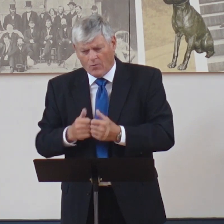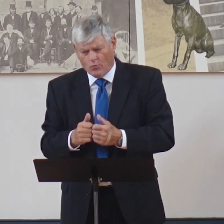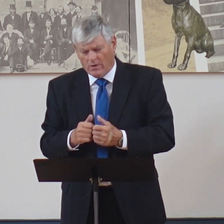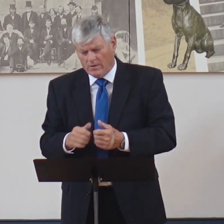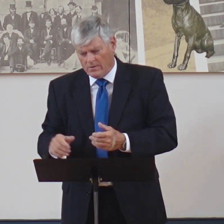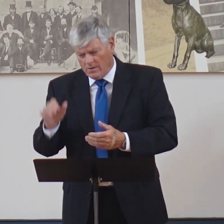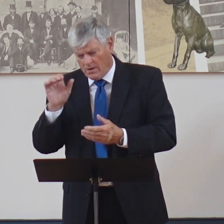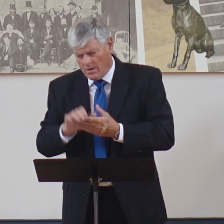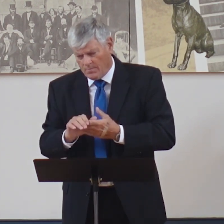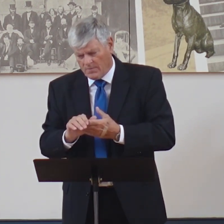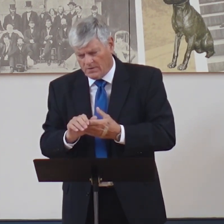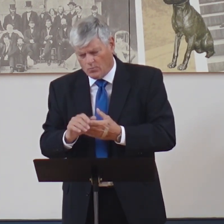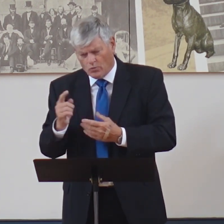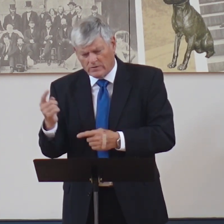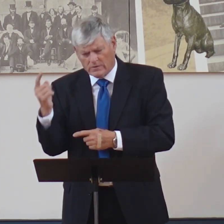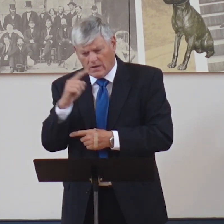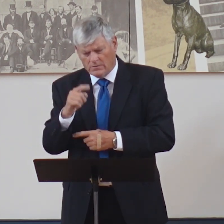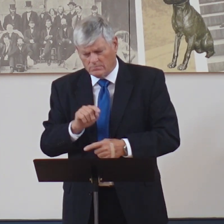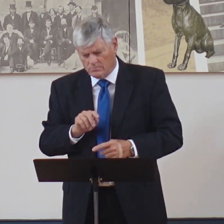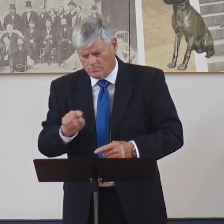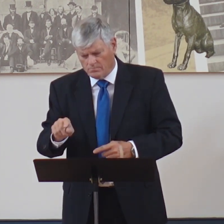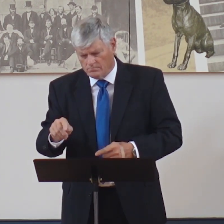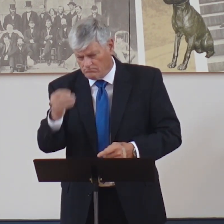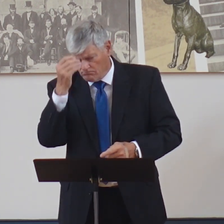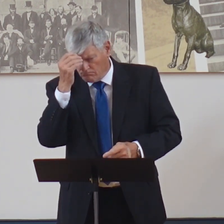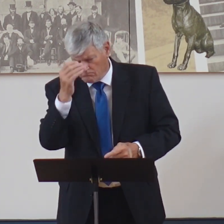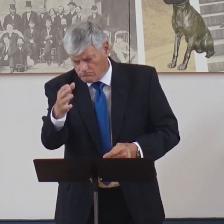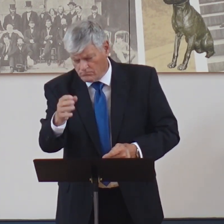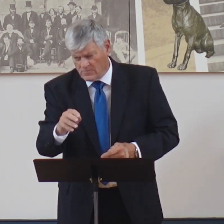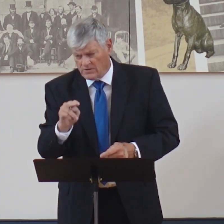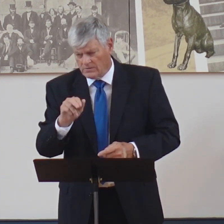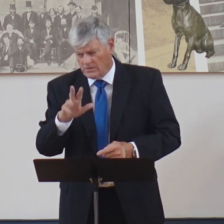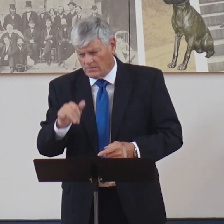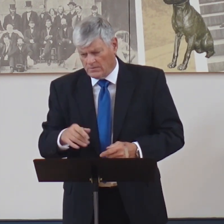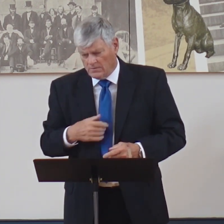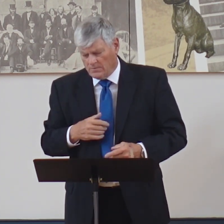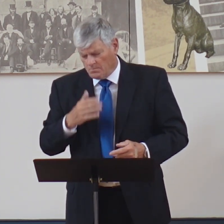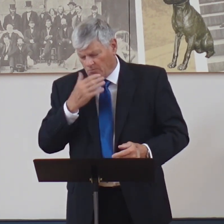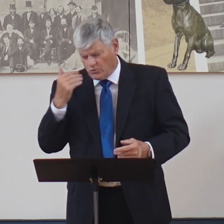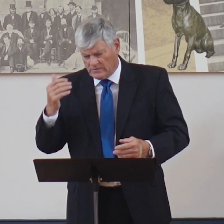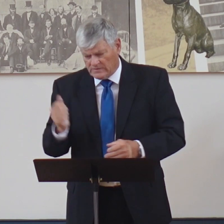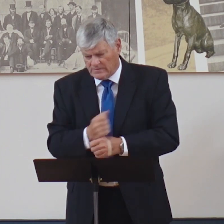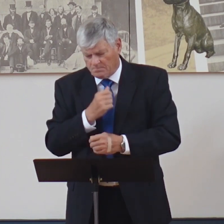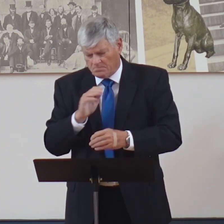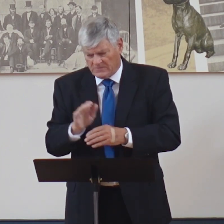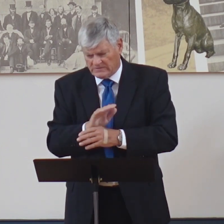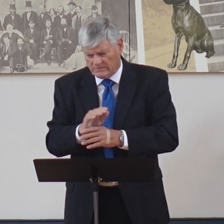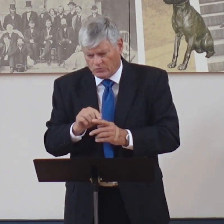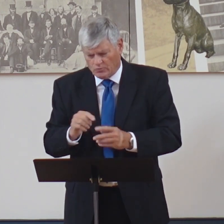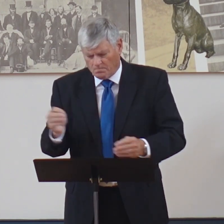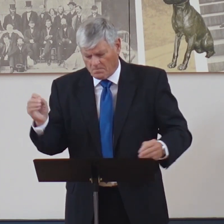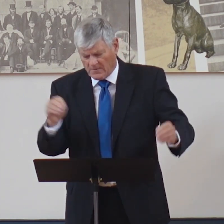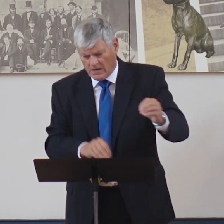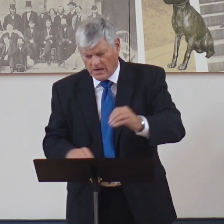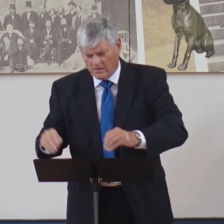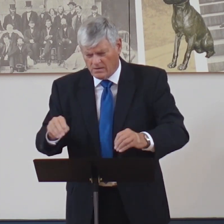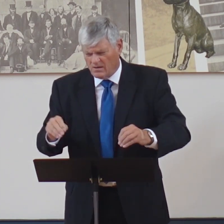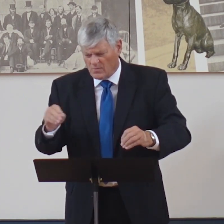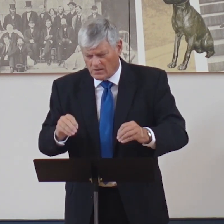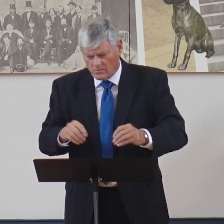consider it. But somehow her husband, just one day, said to Nancy, "You know what? We better get busy and